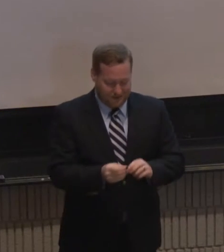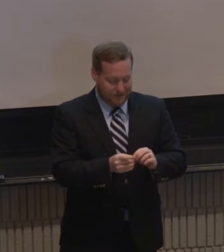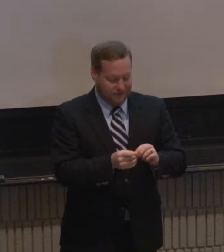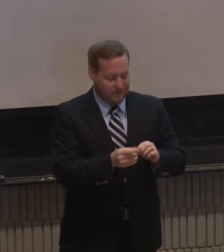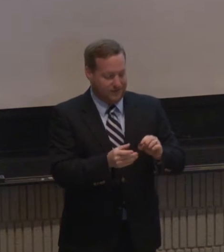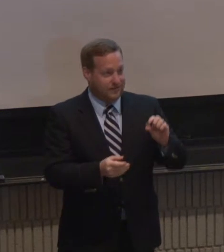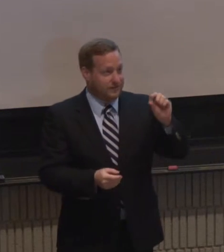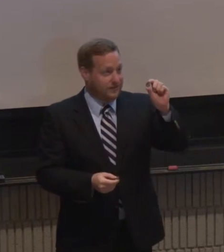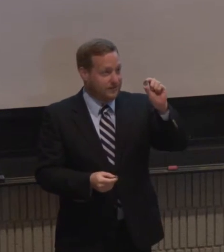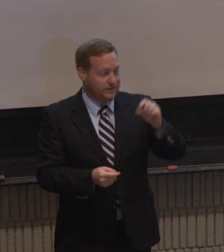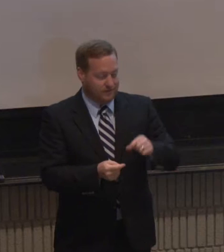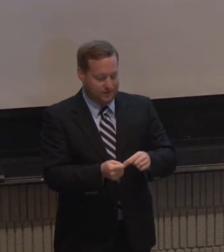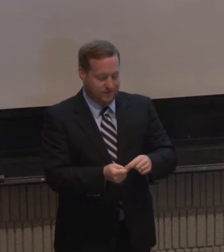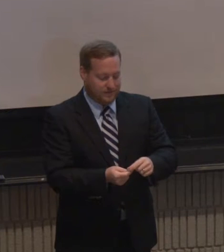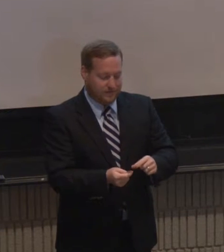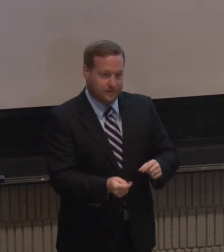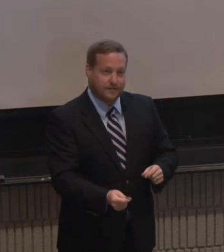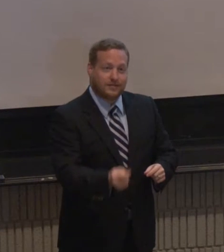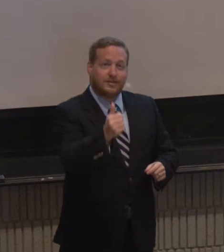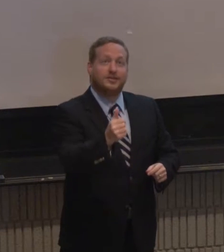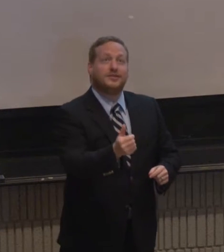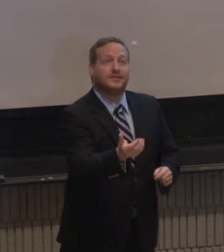the kind of things they do. So here's a cord, right? They'll